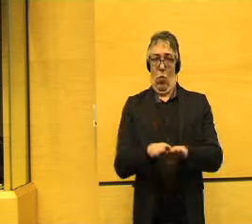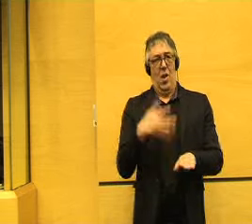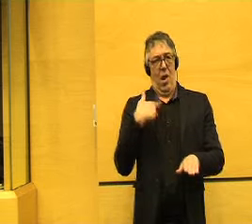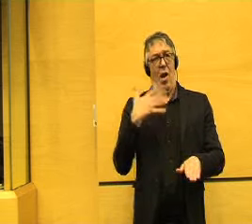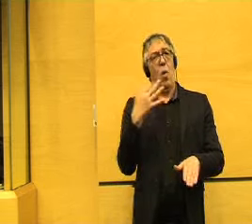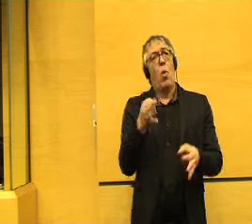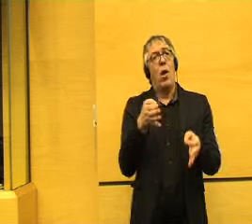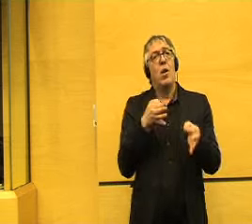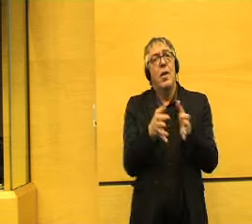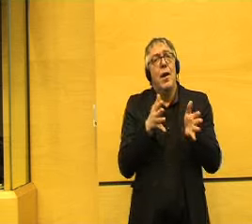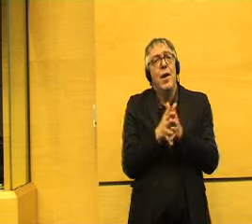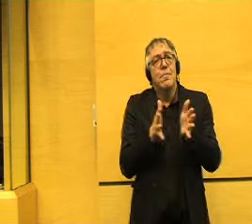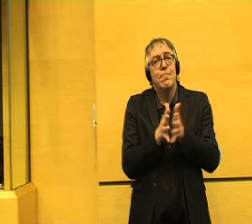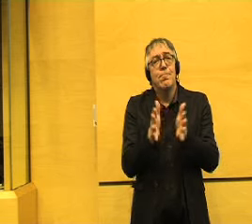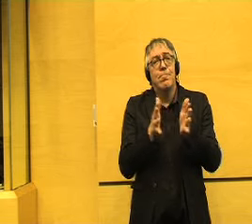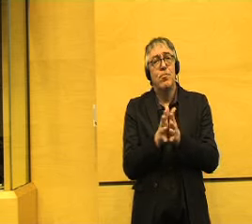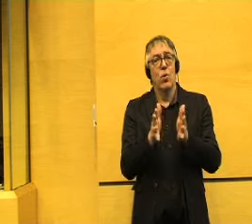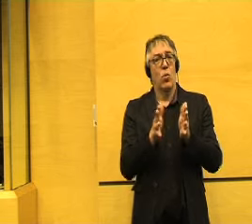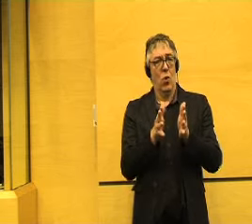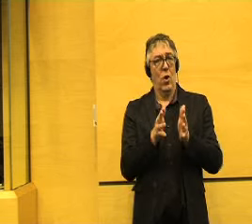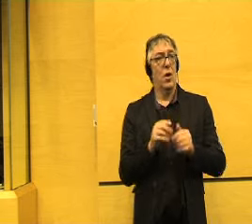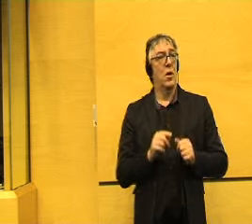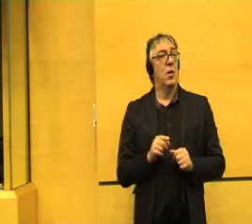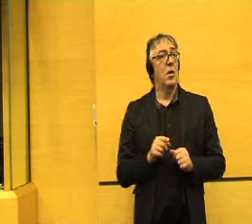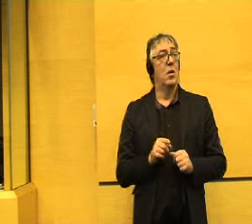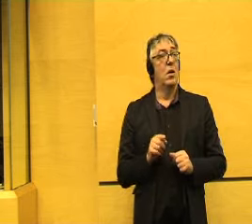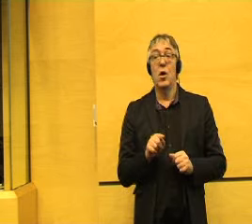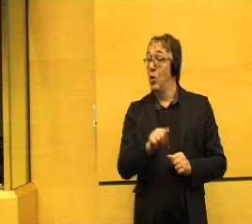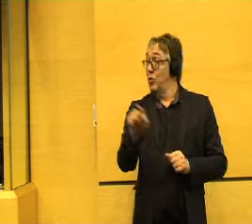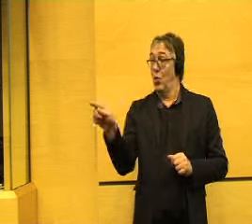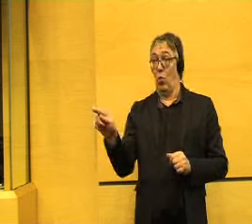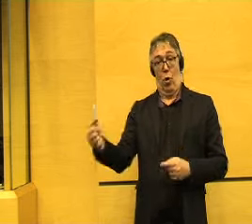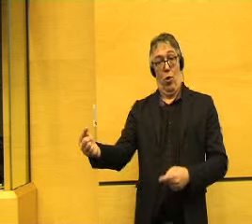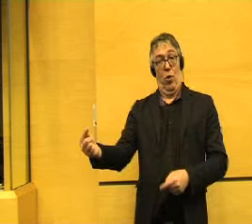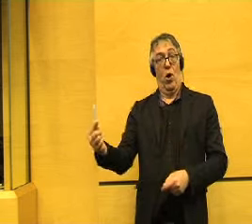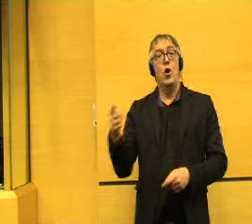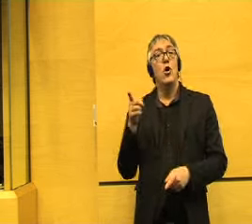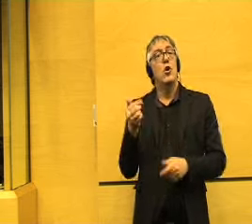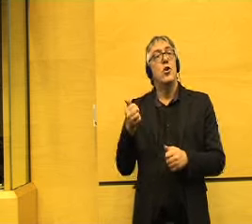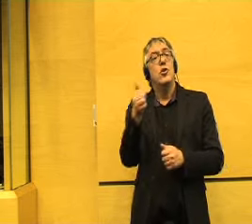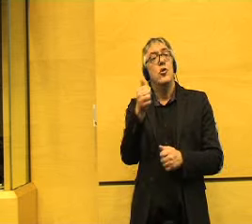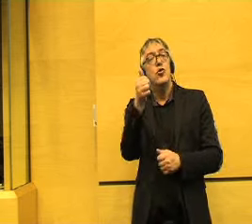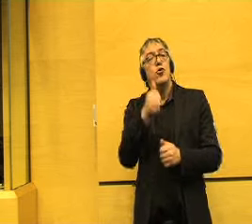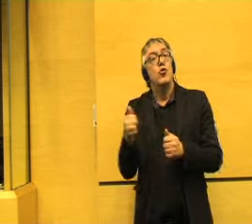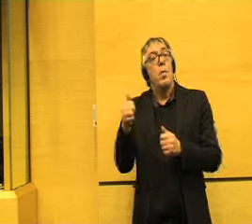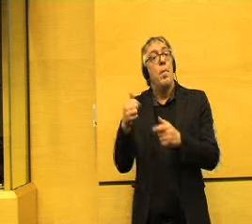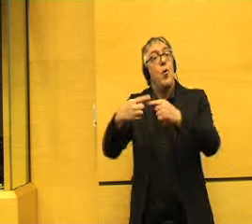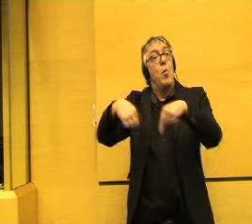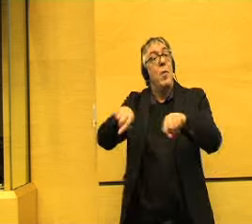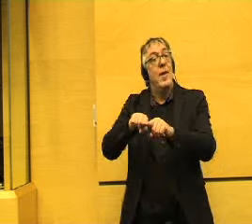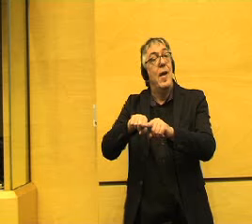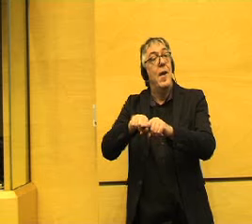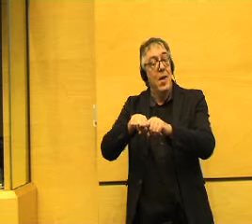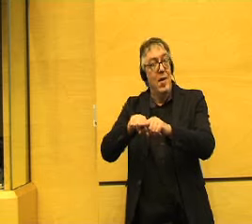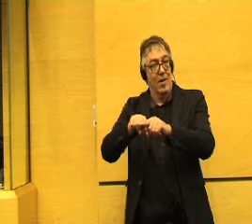explanation to the subcommittee who mentioned something about me yesterday. There may have been